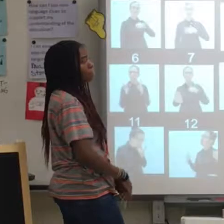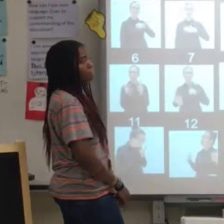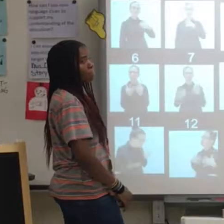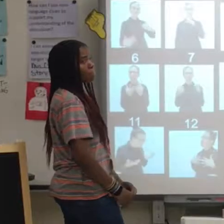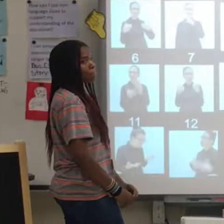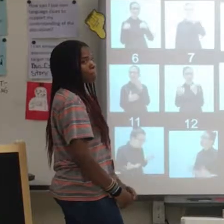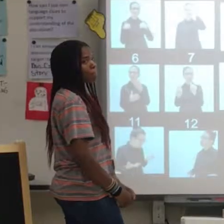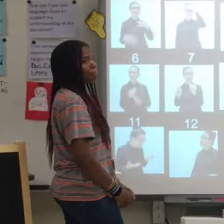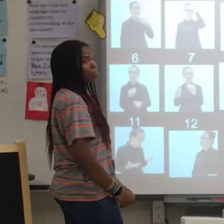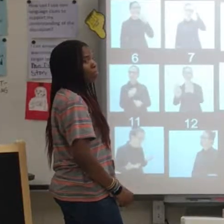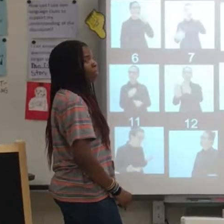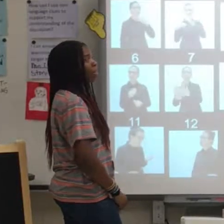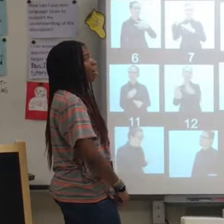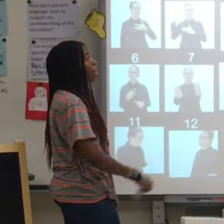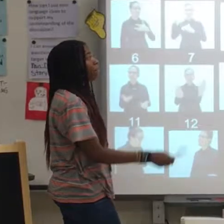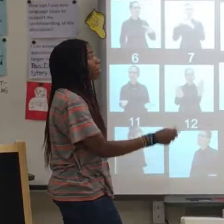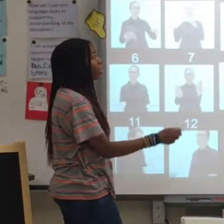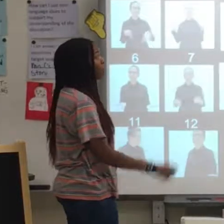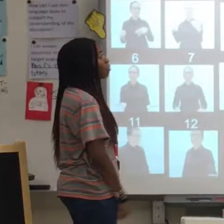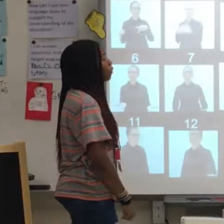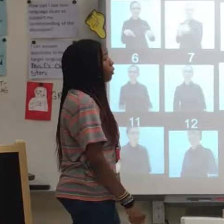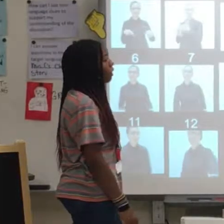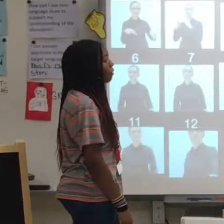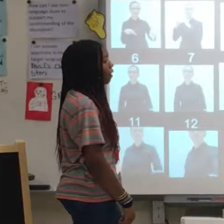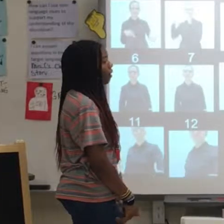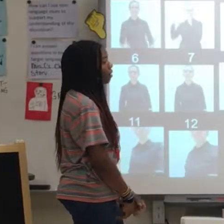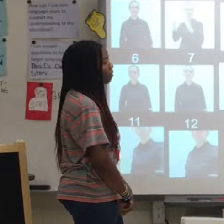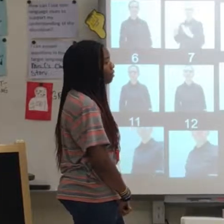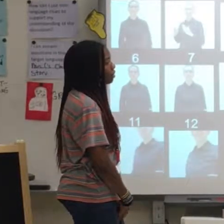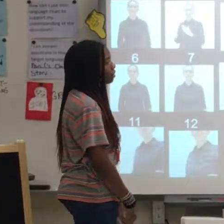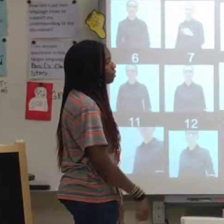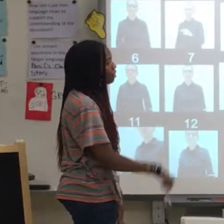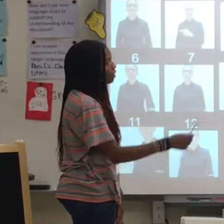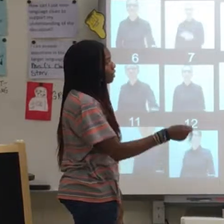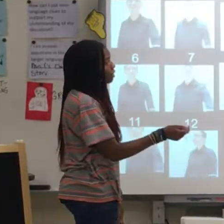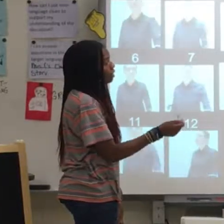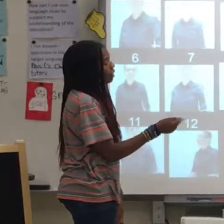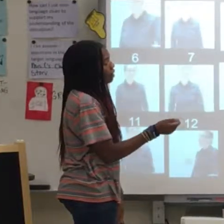5? Oh, back to then. At first I thought it was 4 and 5. It probably 2 and 3. Alright,